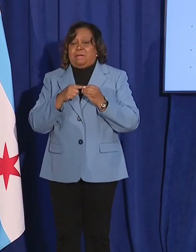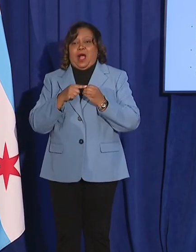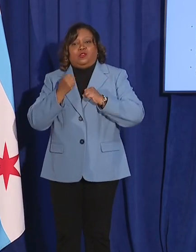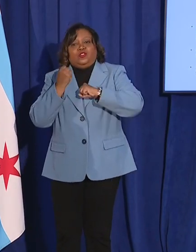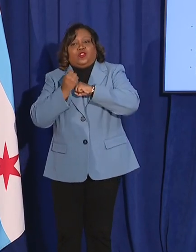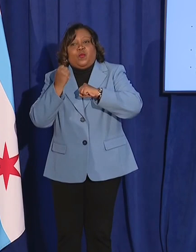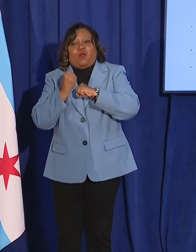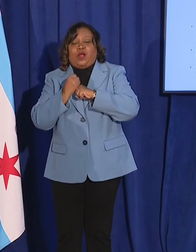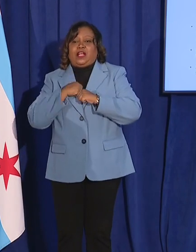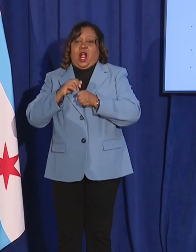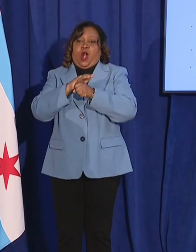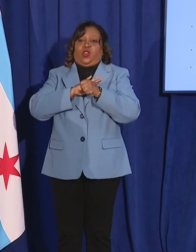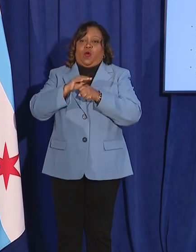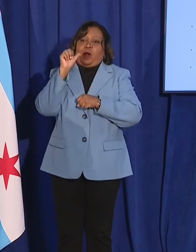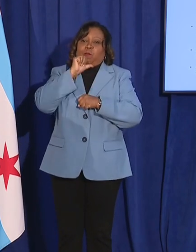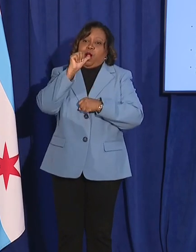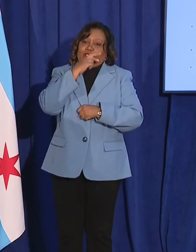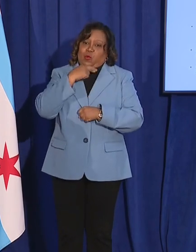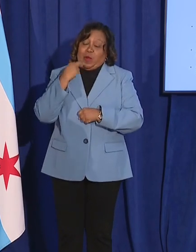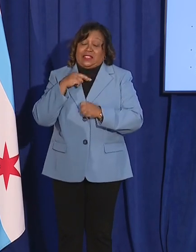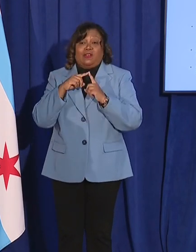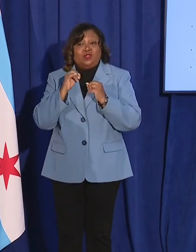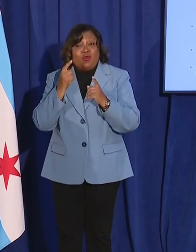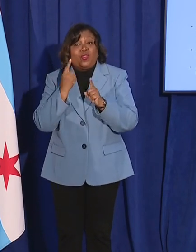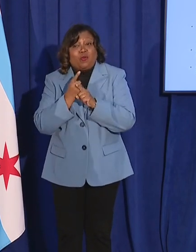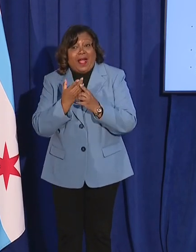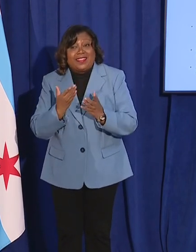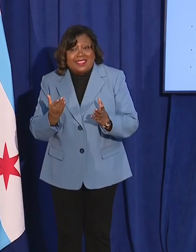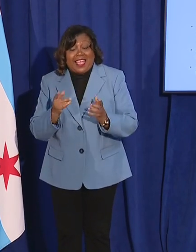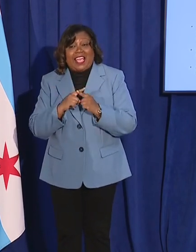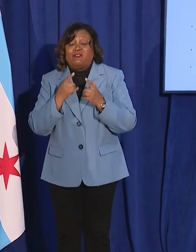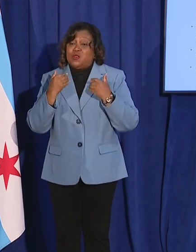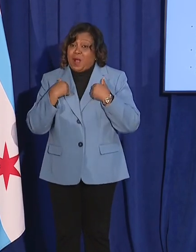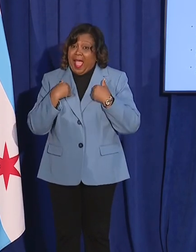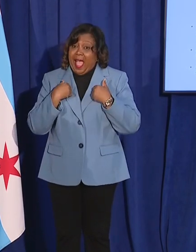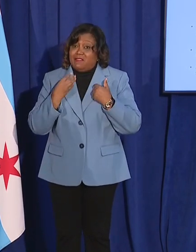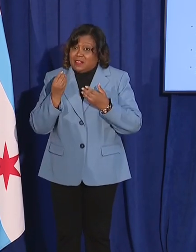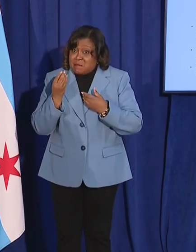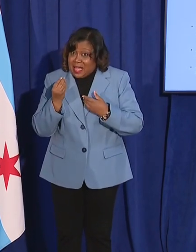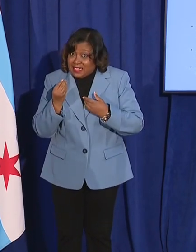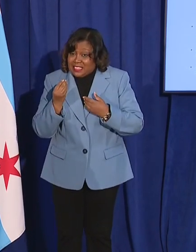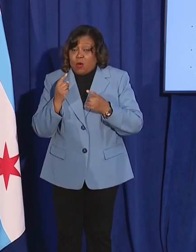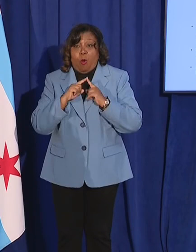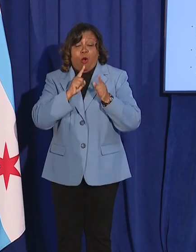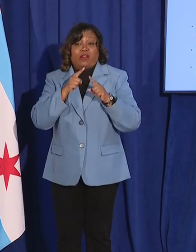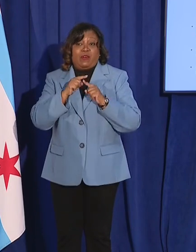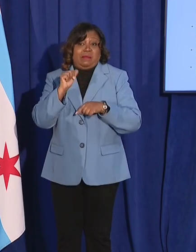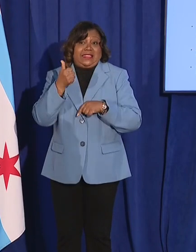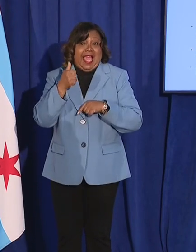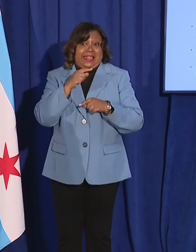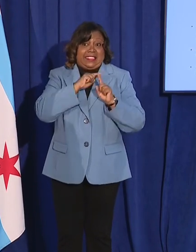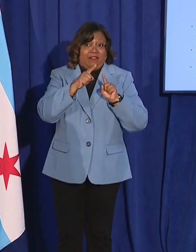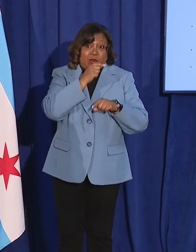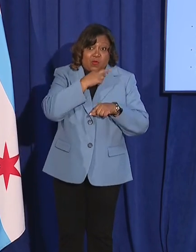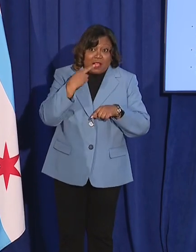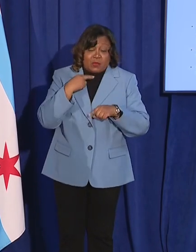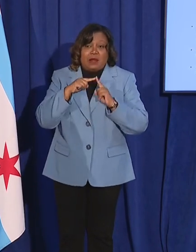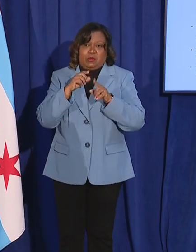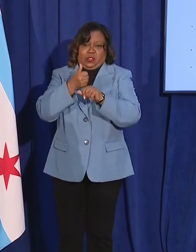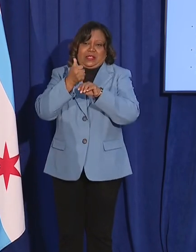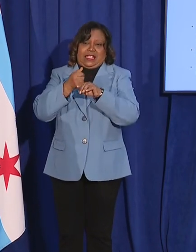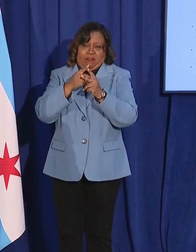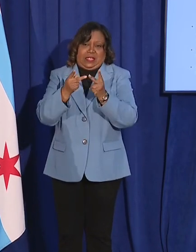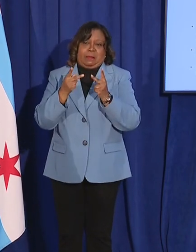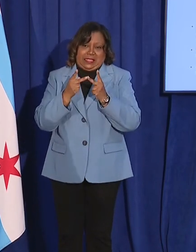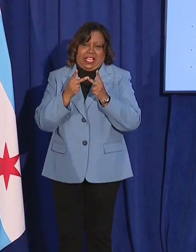supporting our local bars and restaurants. So do the right thing. If you've got the means, order from 10, and then put yourself in